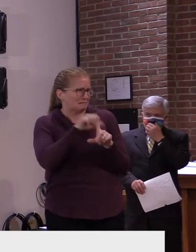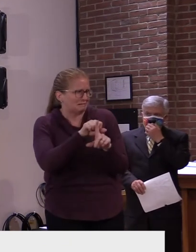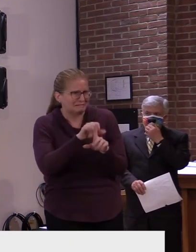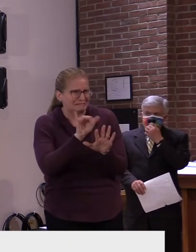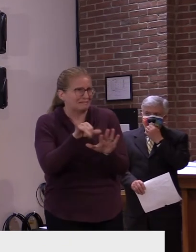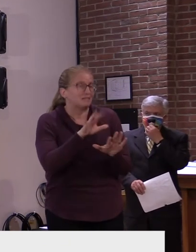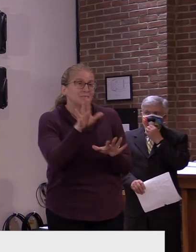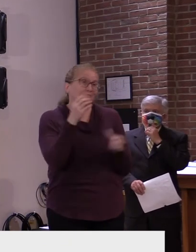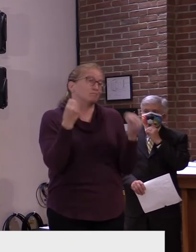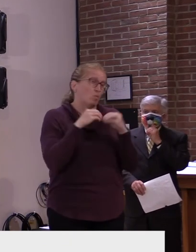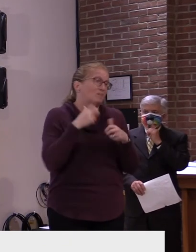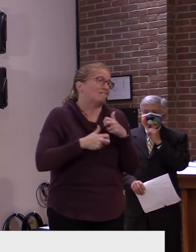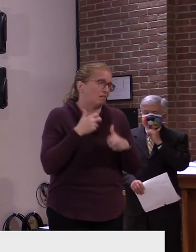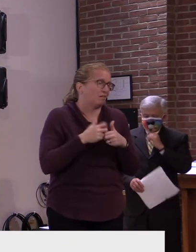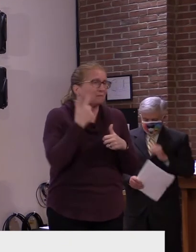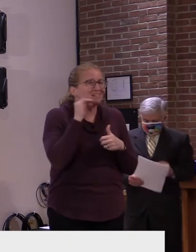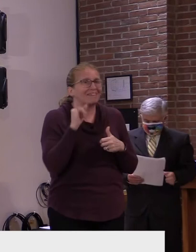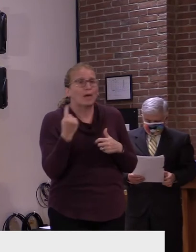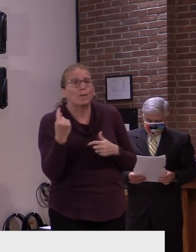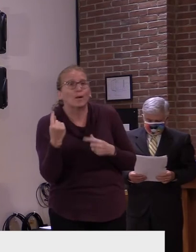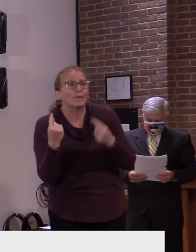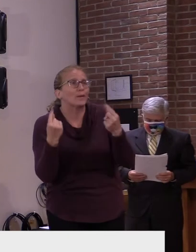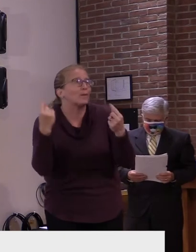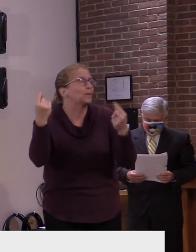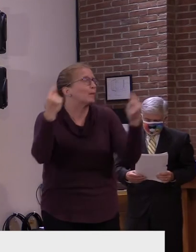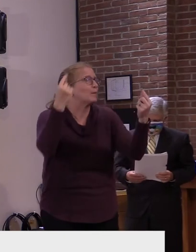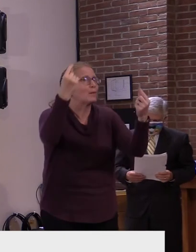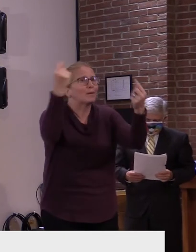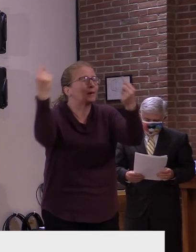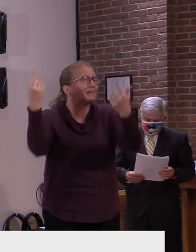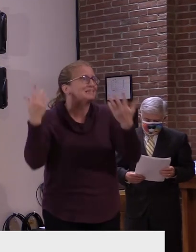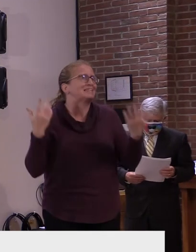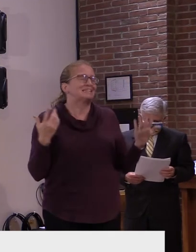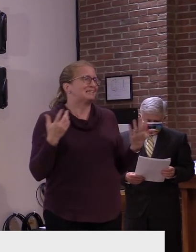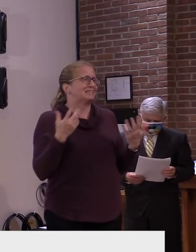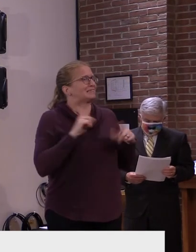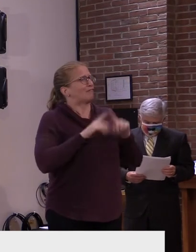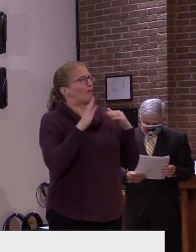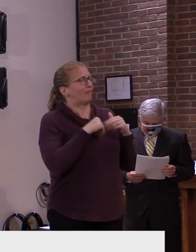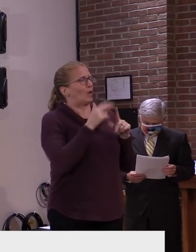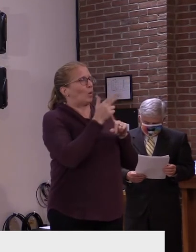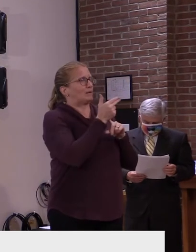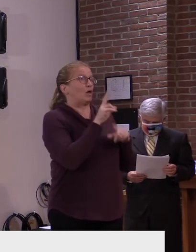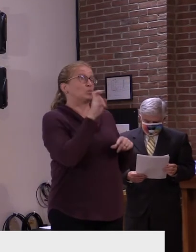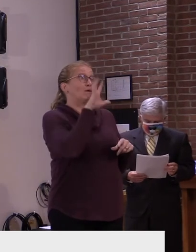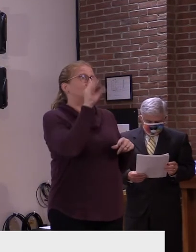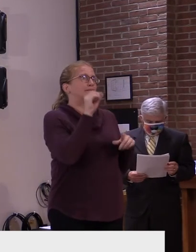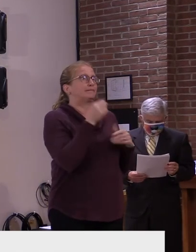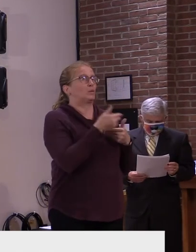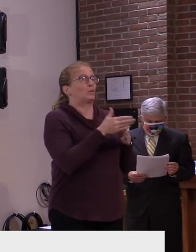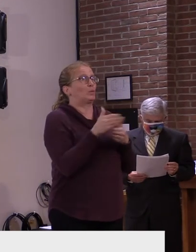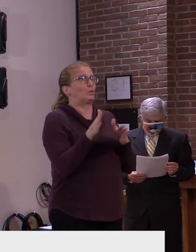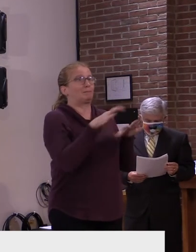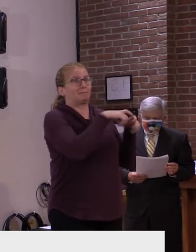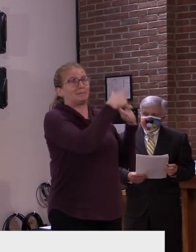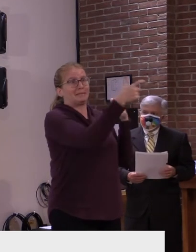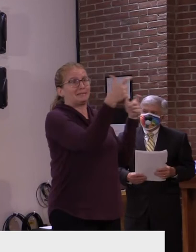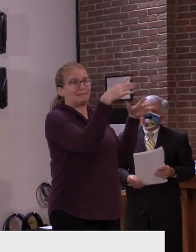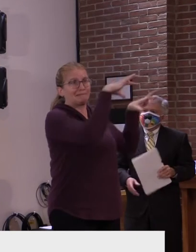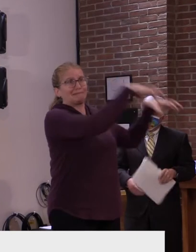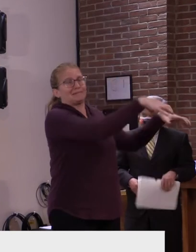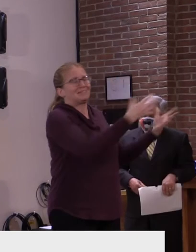more singular and then in a quantitative fashion so we're we're on that we're trying to come to grips with